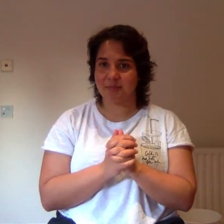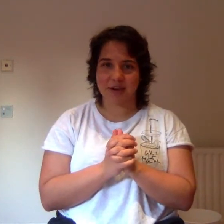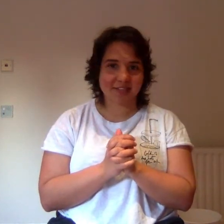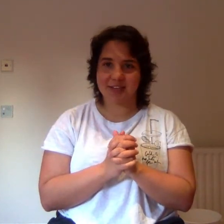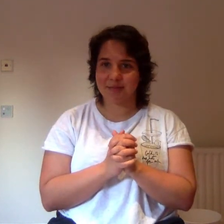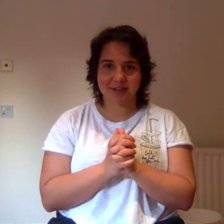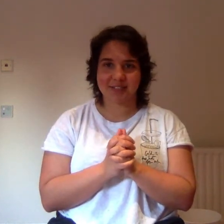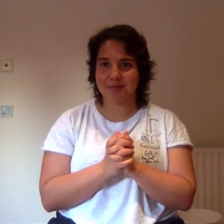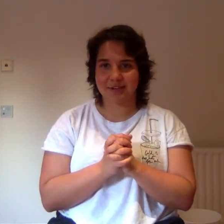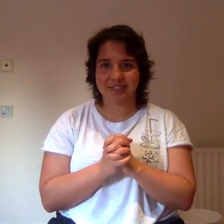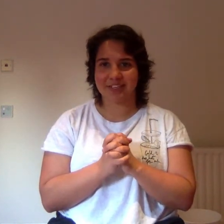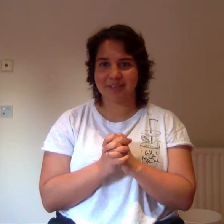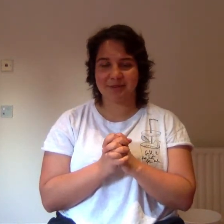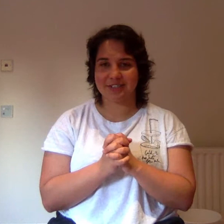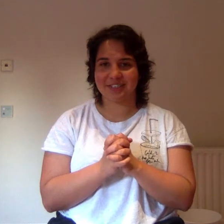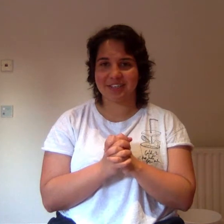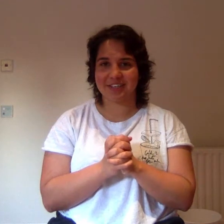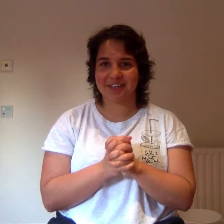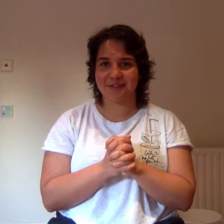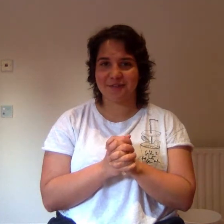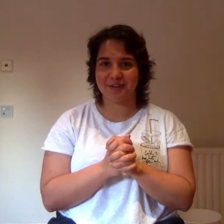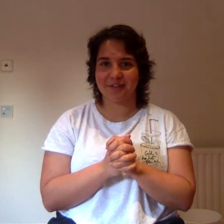practice it over and over again.